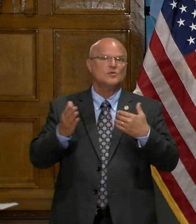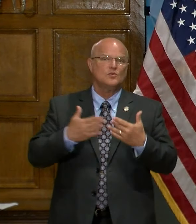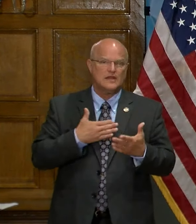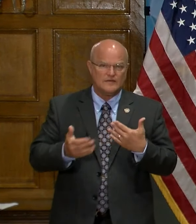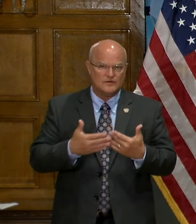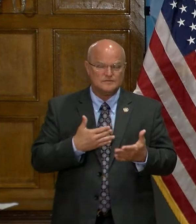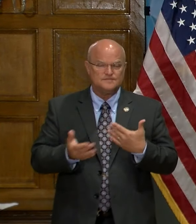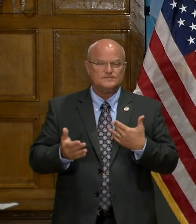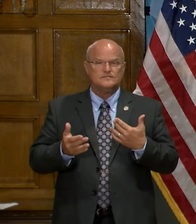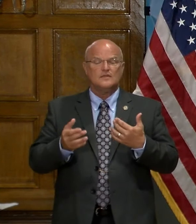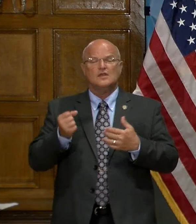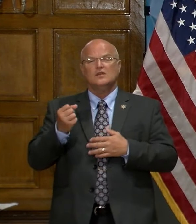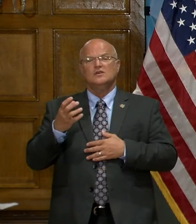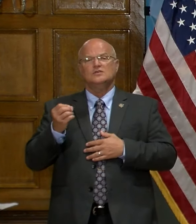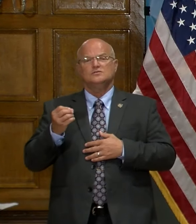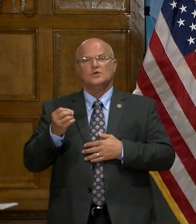whatever.